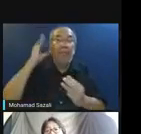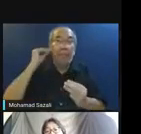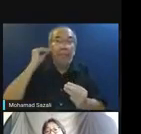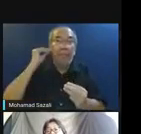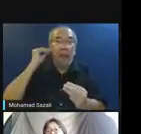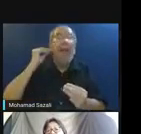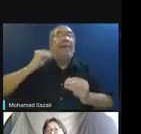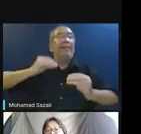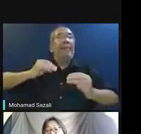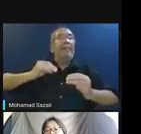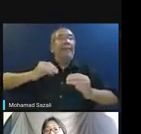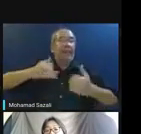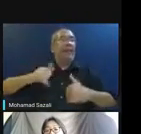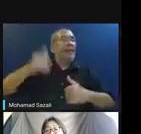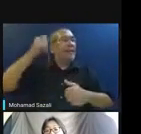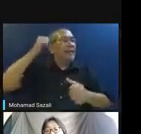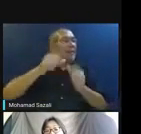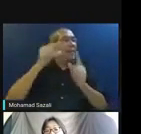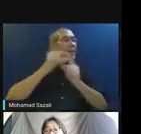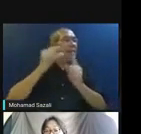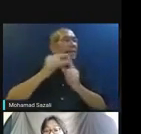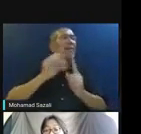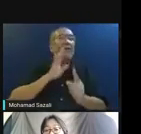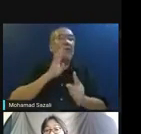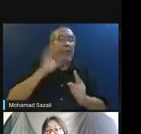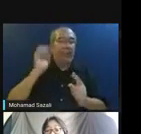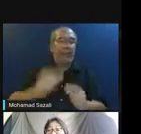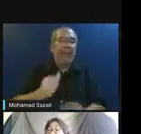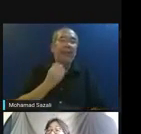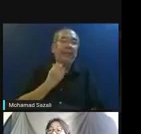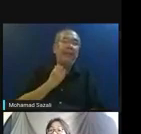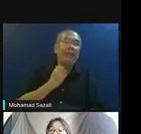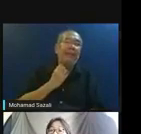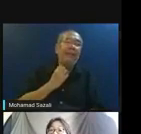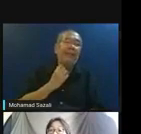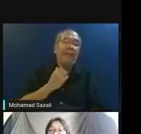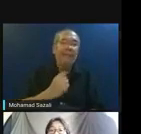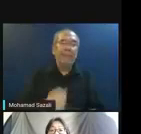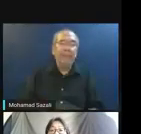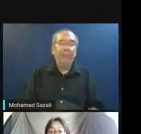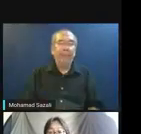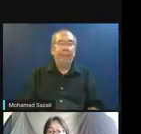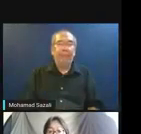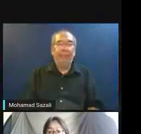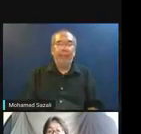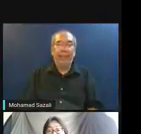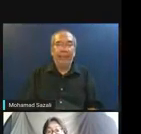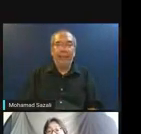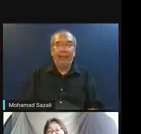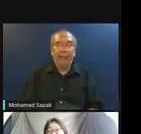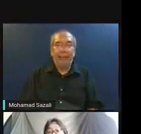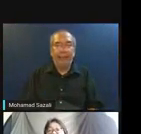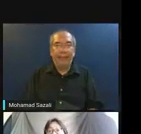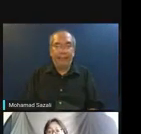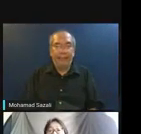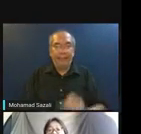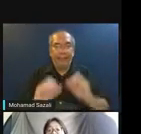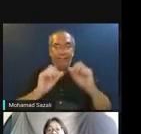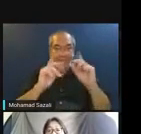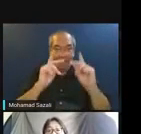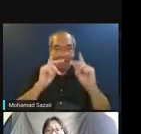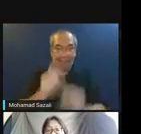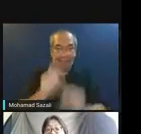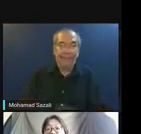But there are people who are born hearing, but they lost their hearing probably at the later age. So this group is still able